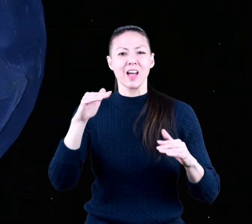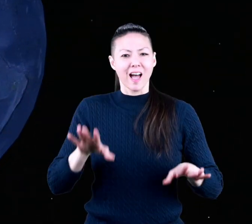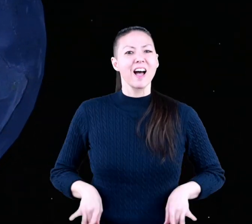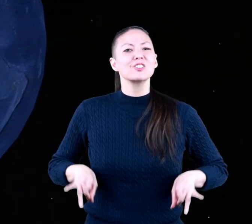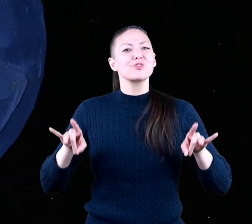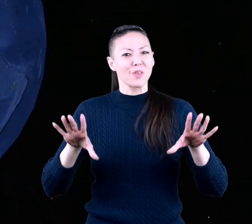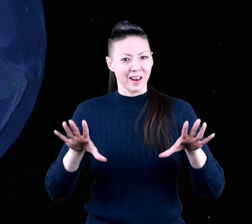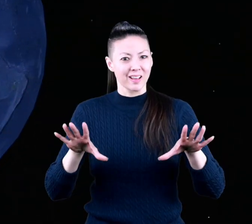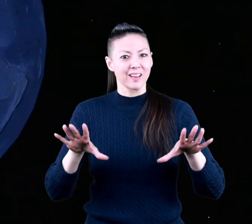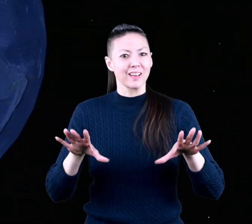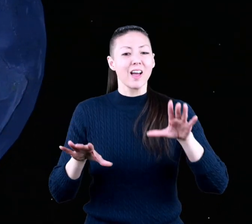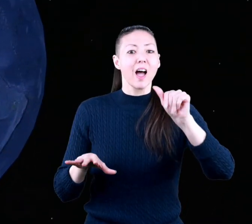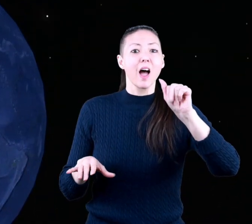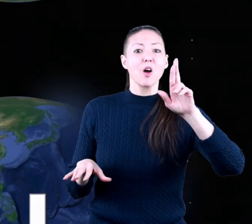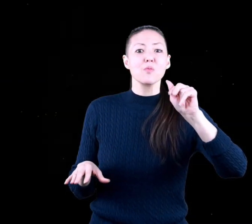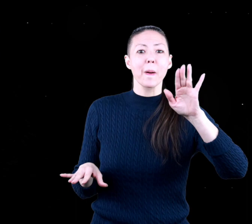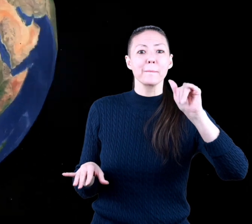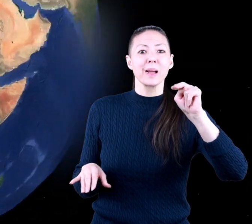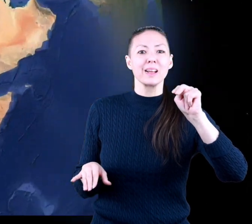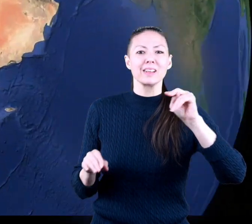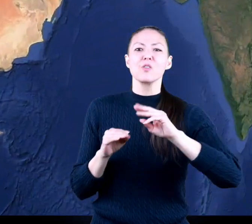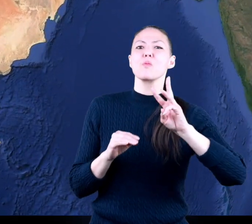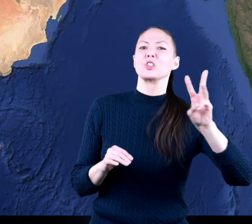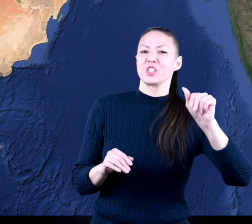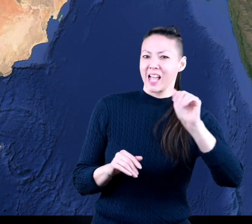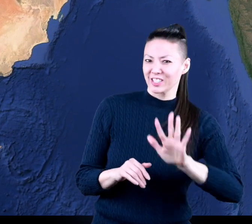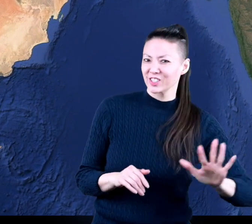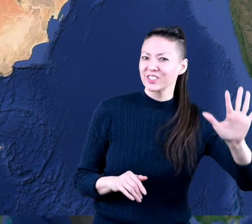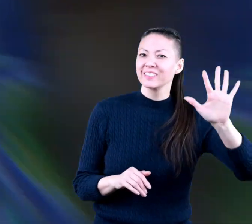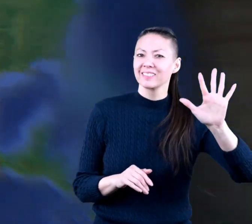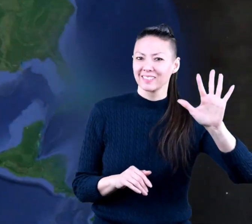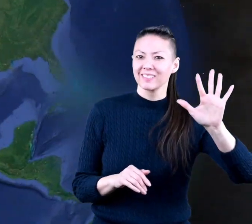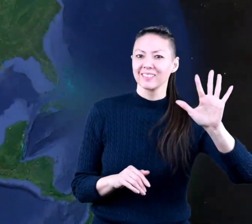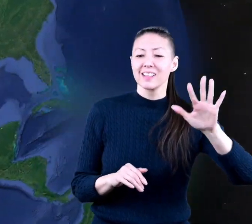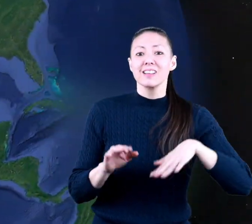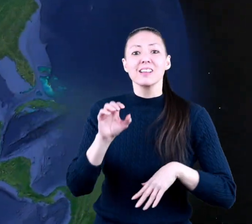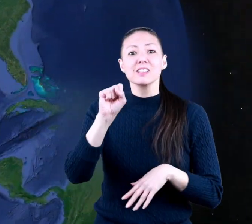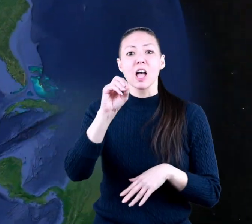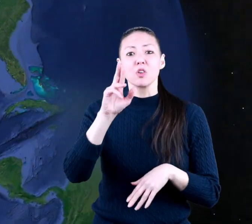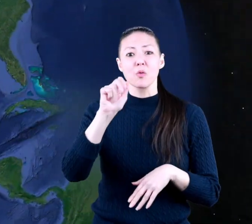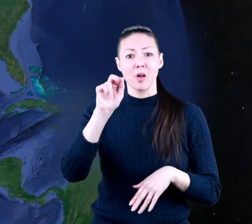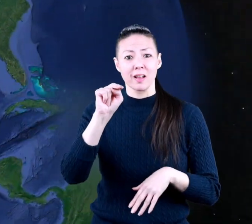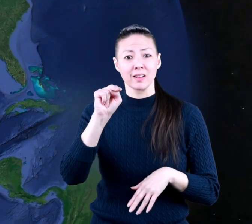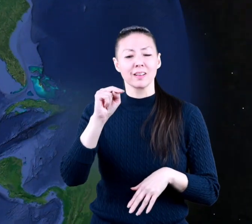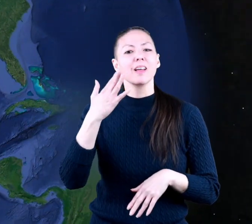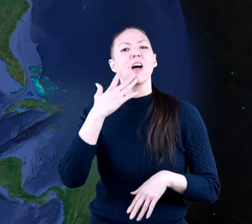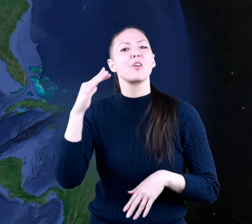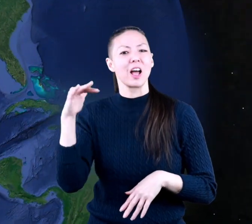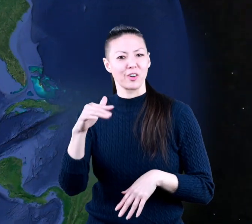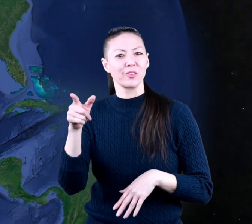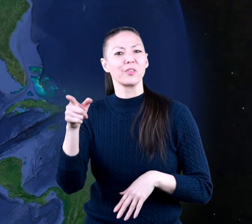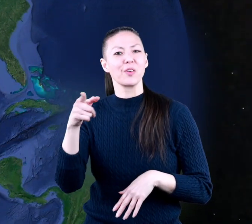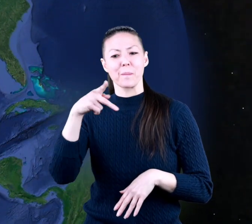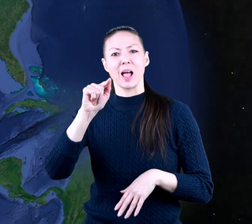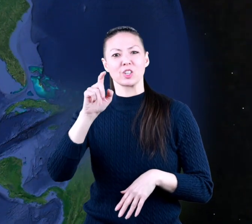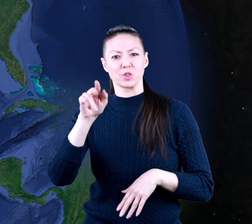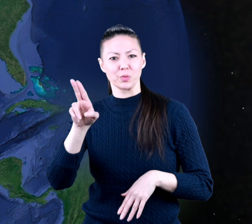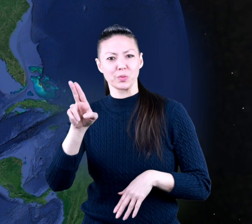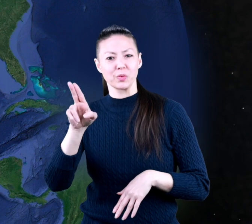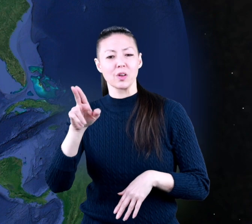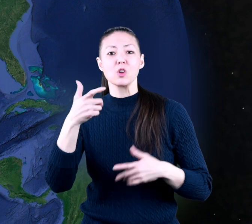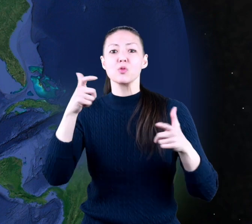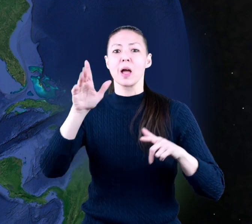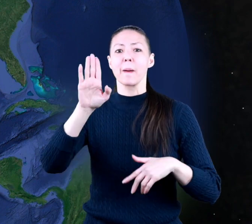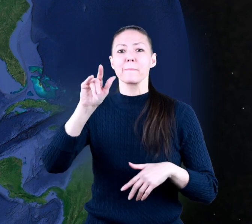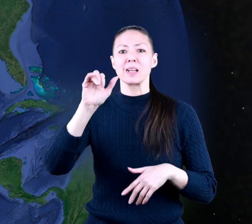in Australia, the Arabian in Western Asia, and the Sonoran, Colorado